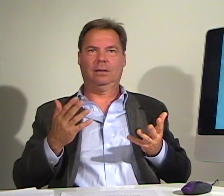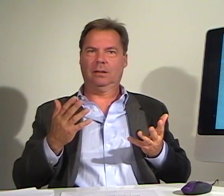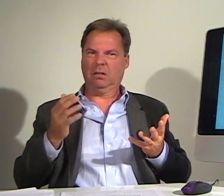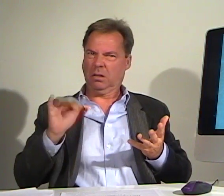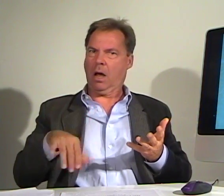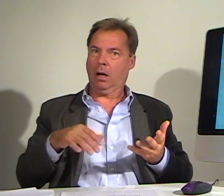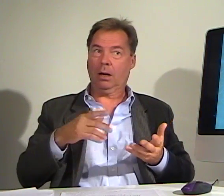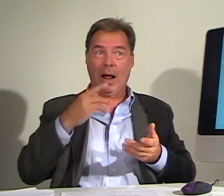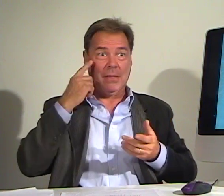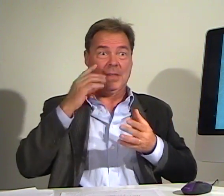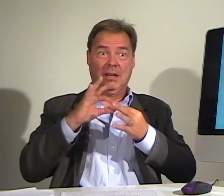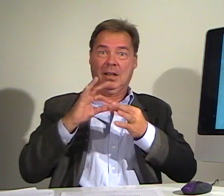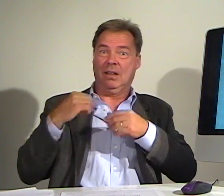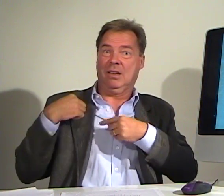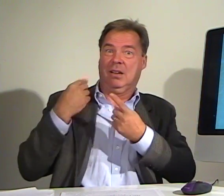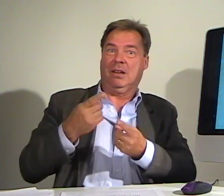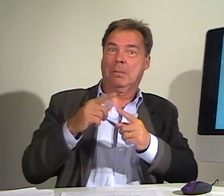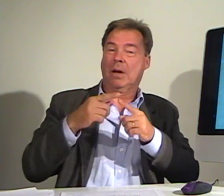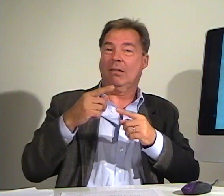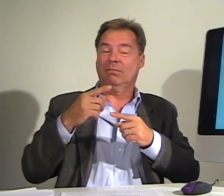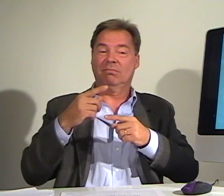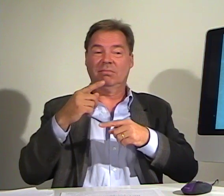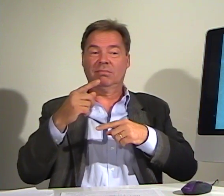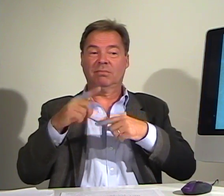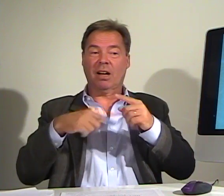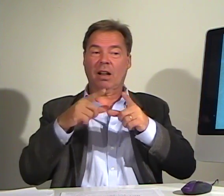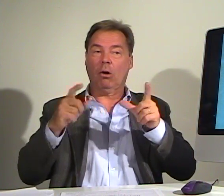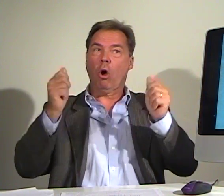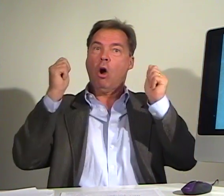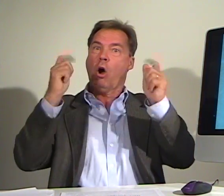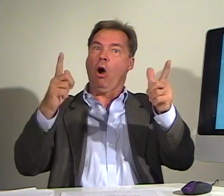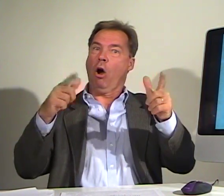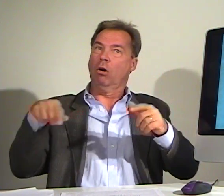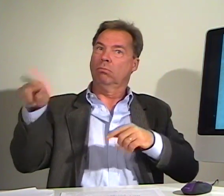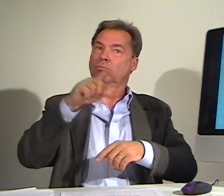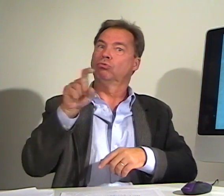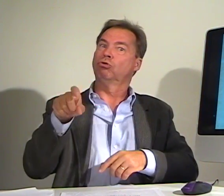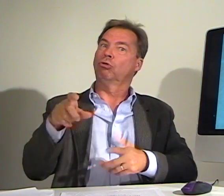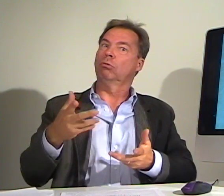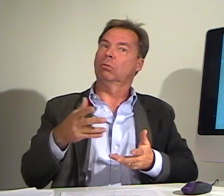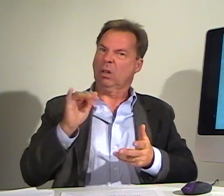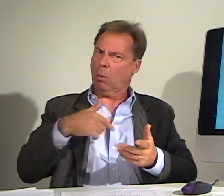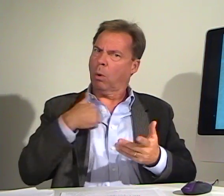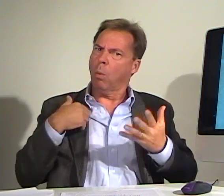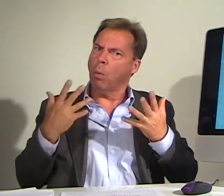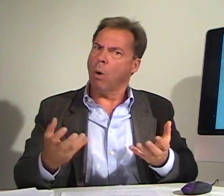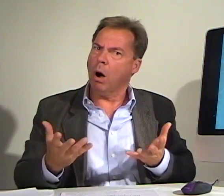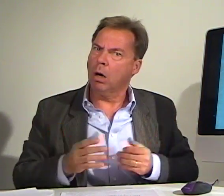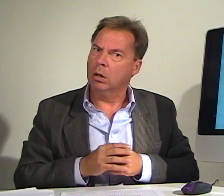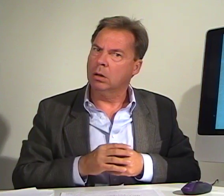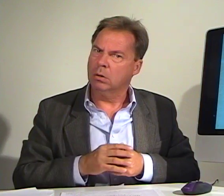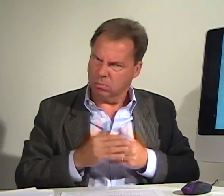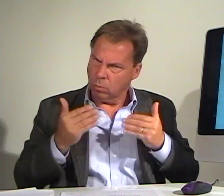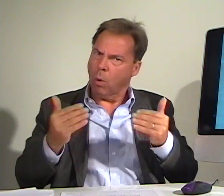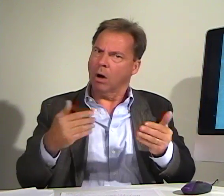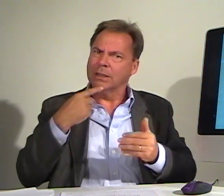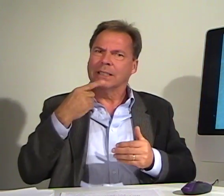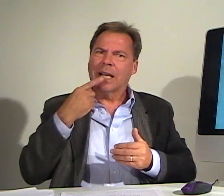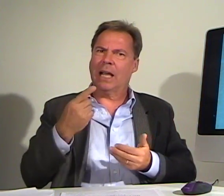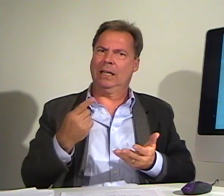it is we want from universal design. And I think the idea for everybody to use American Sign Language is what